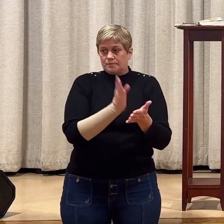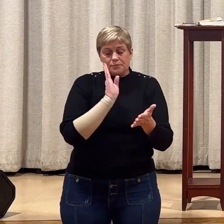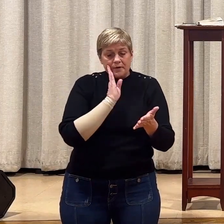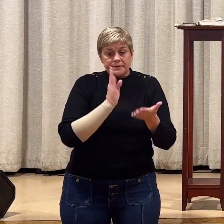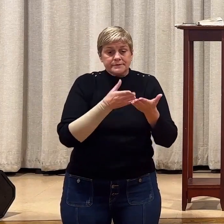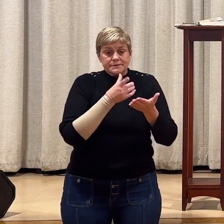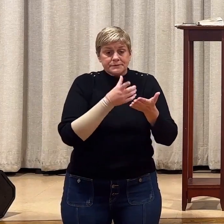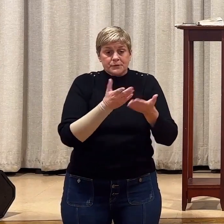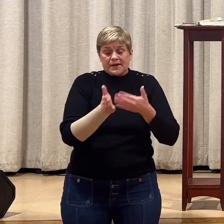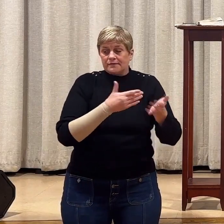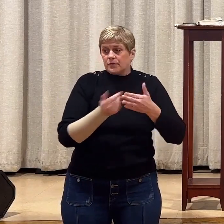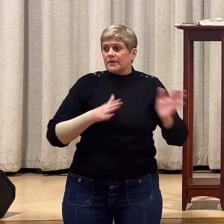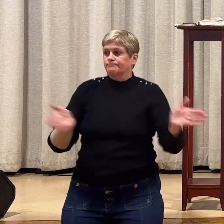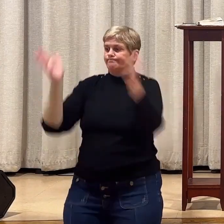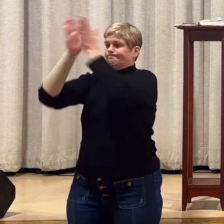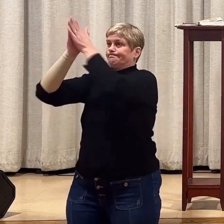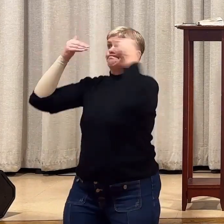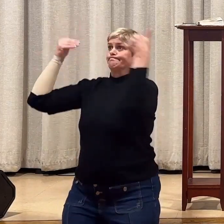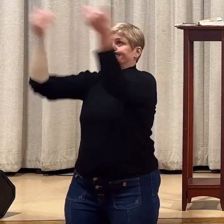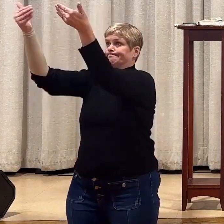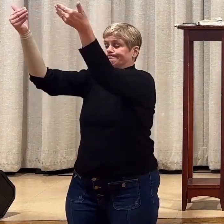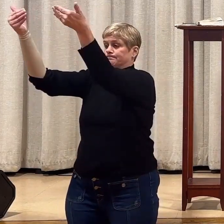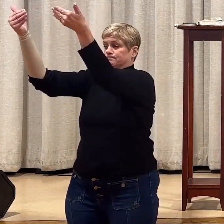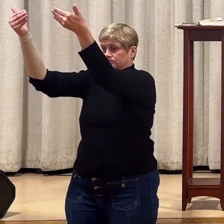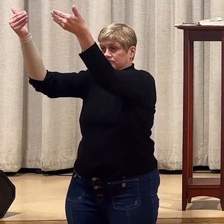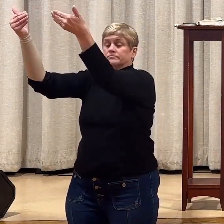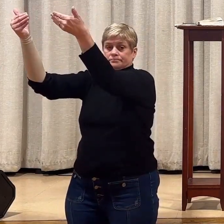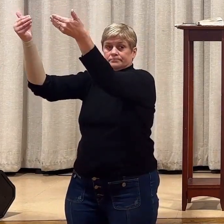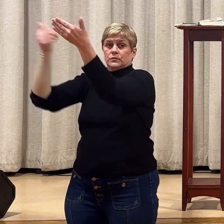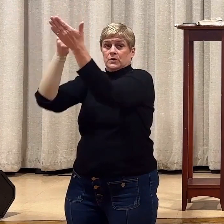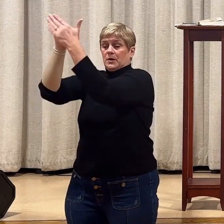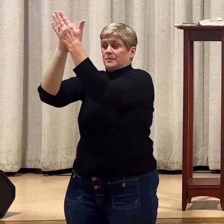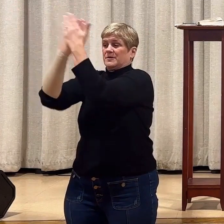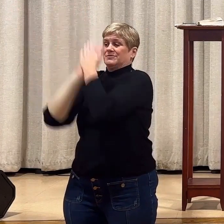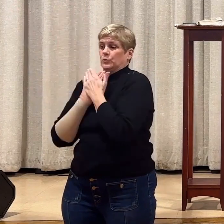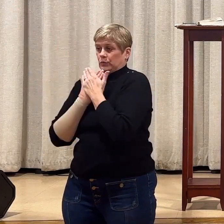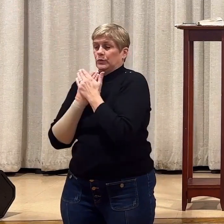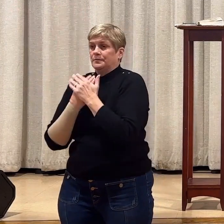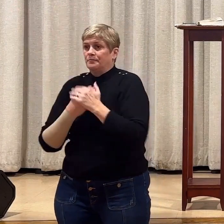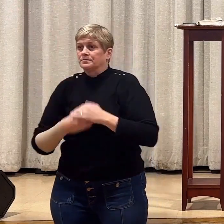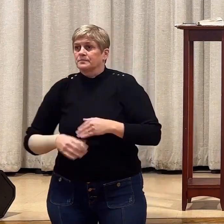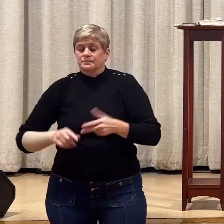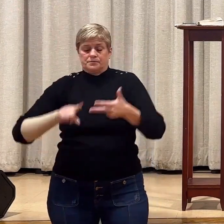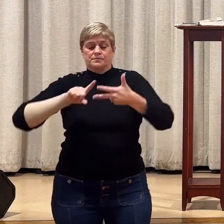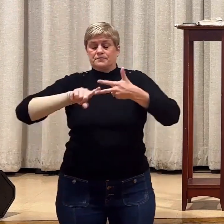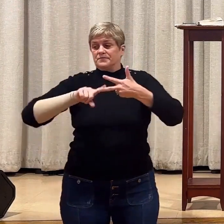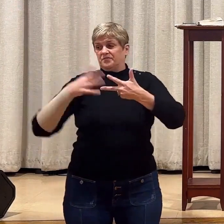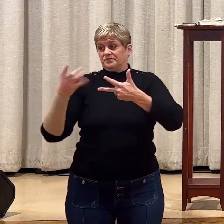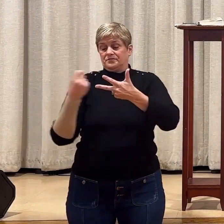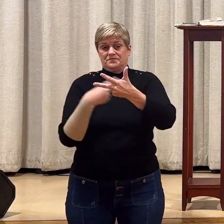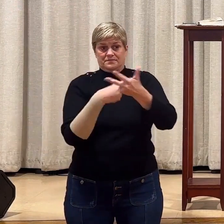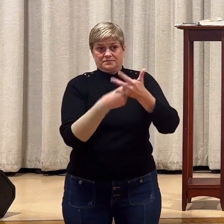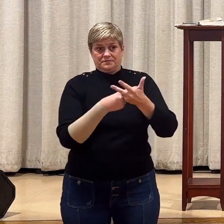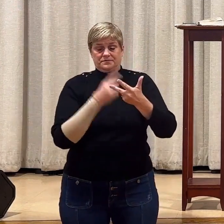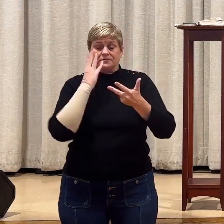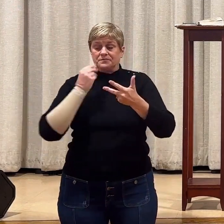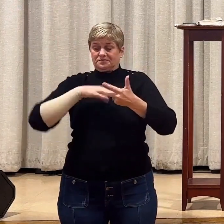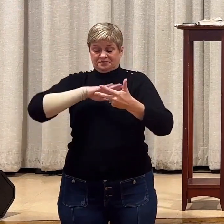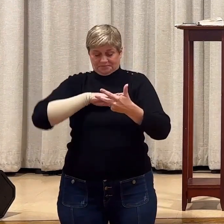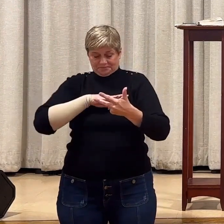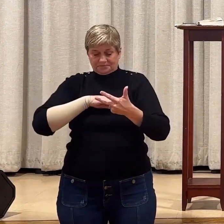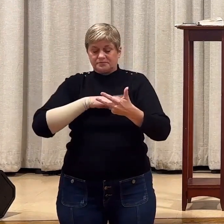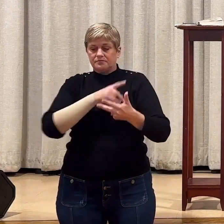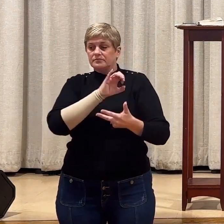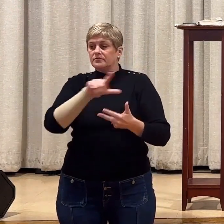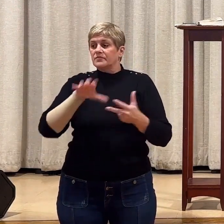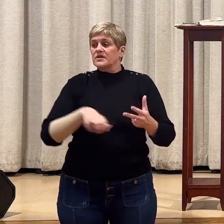of closeness in your relationship with God and contentment. The third thing we need to talk about, if we want to talk about being content and what Paul did in